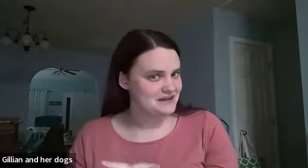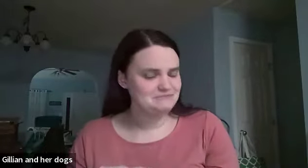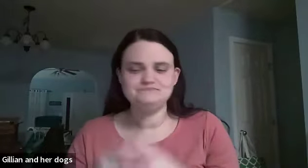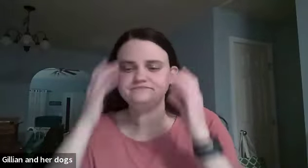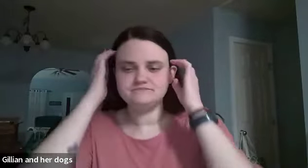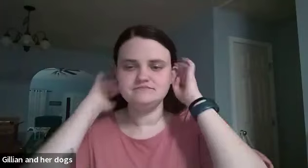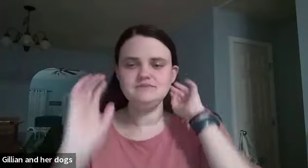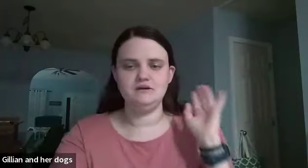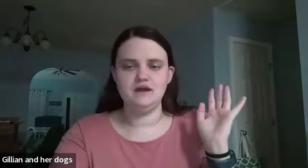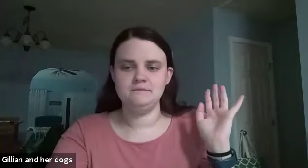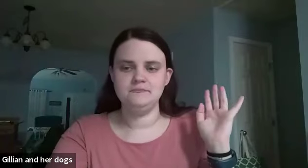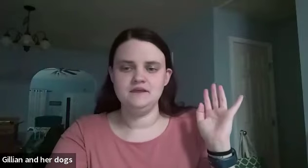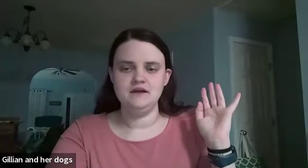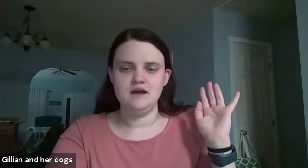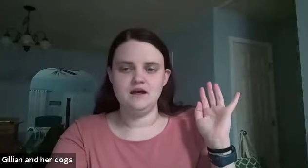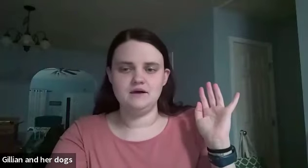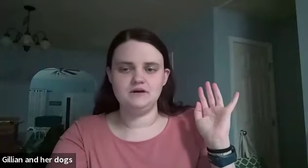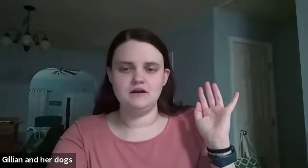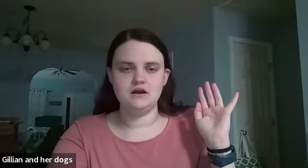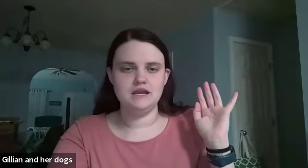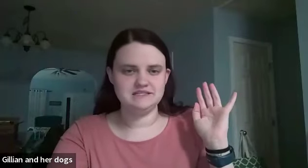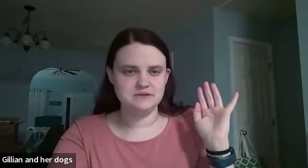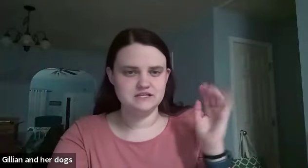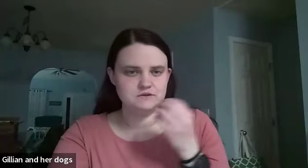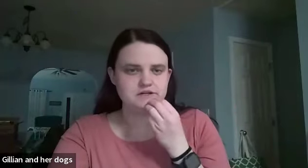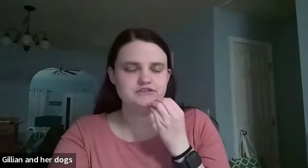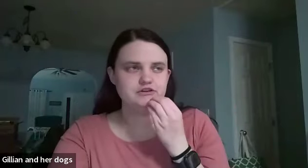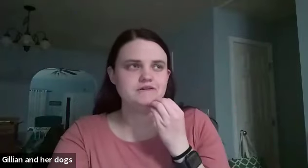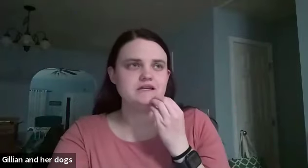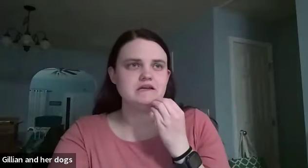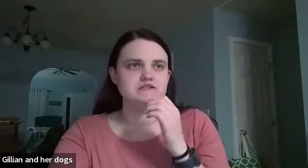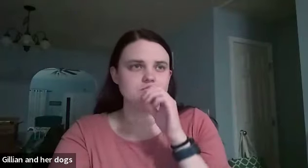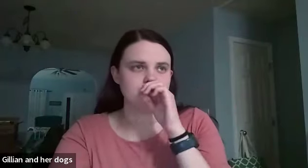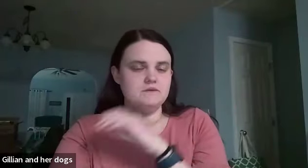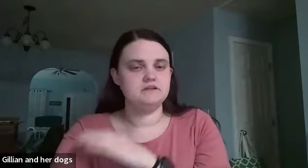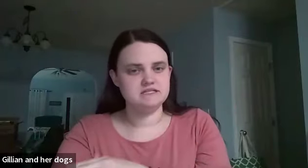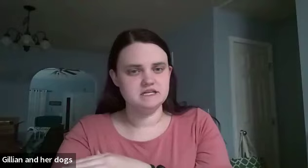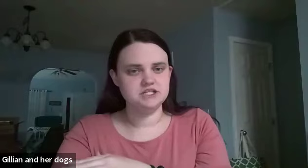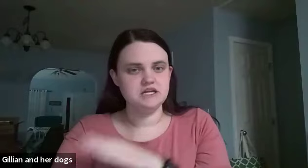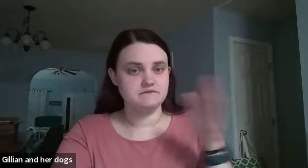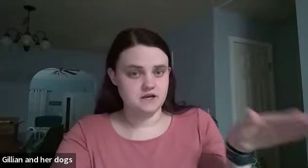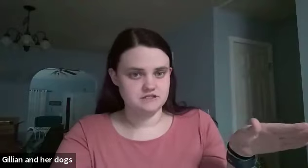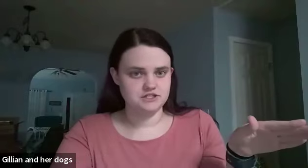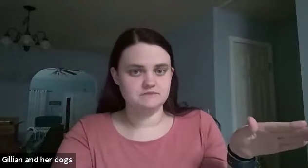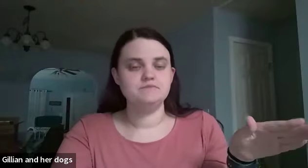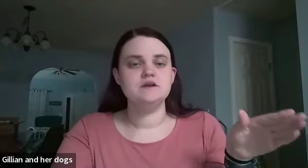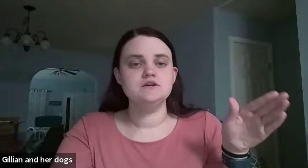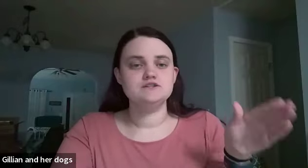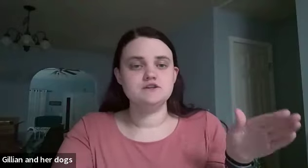there. Okay. Our next place we're going to do is the police station and the fire station. So